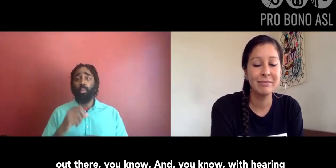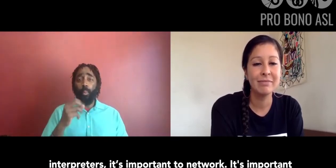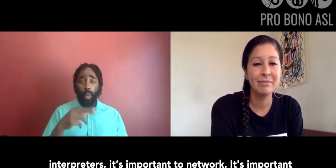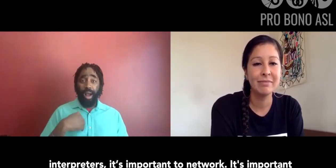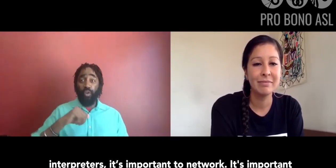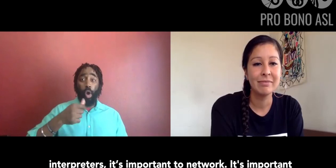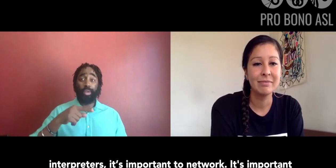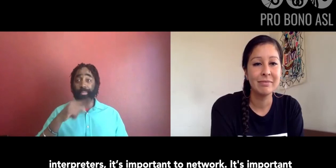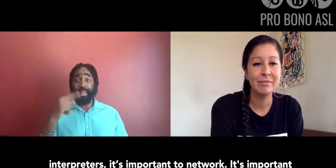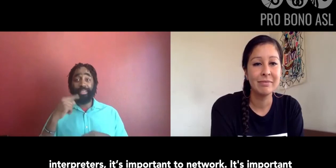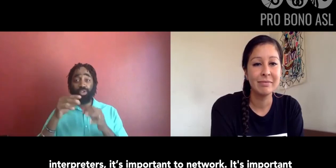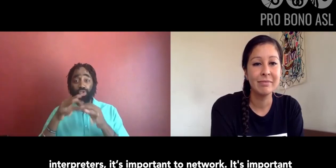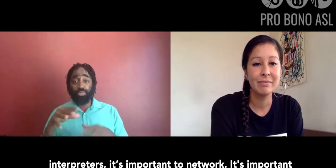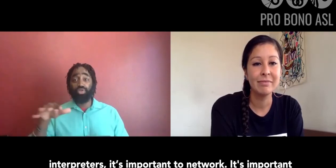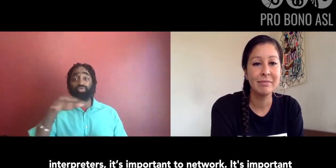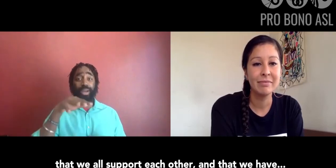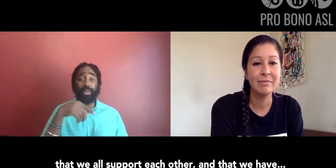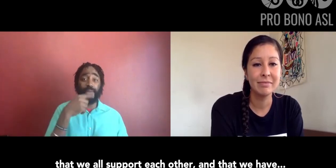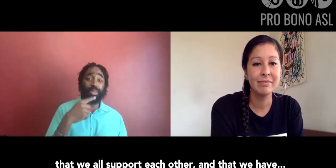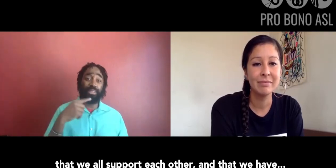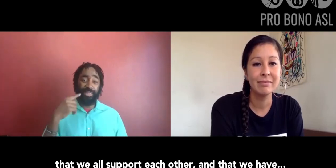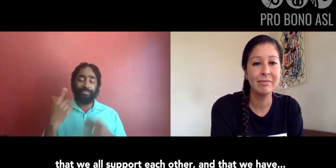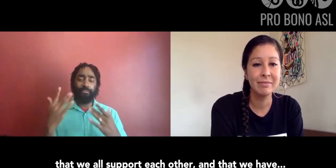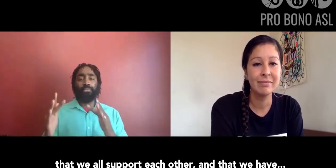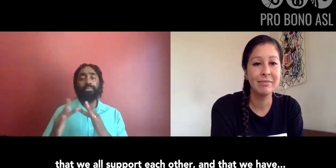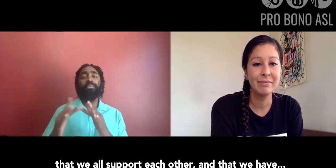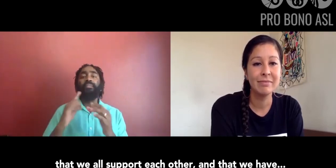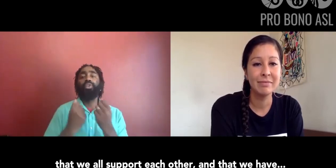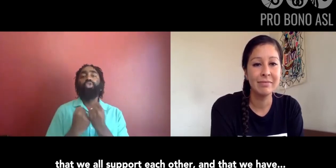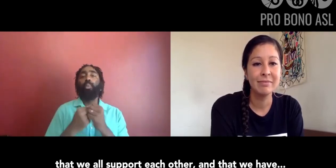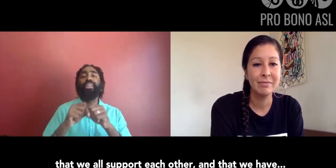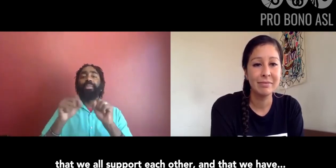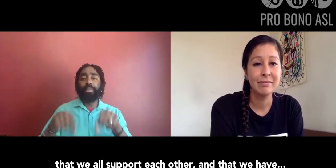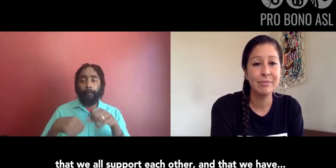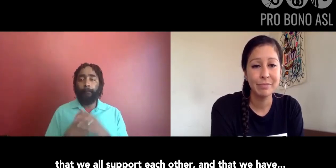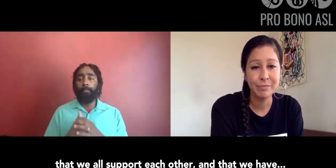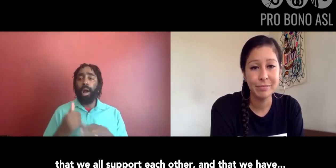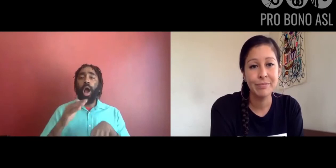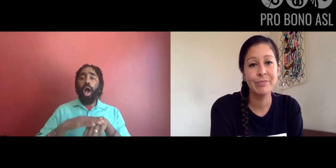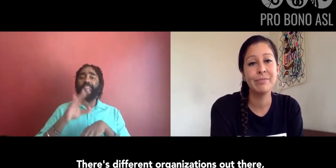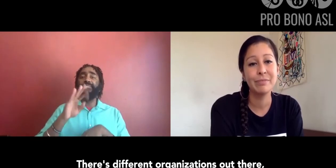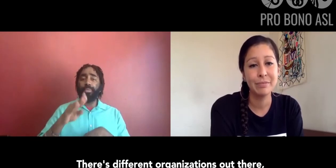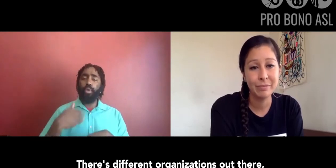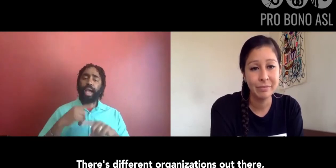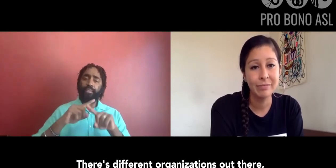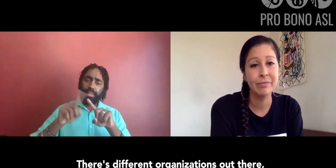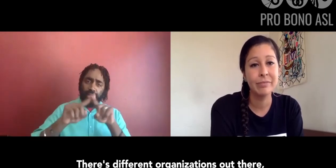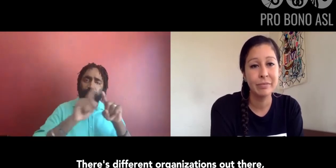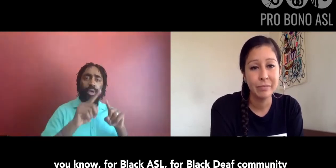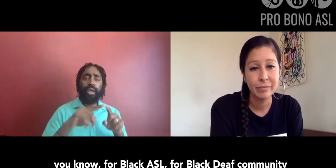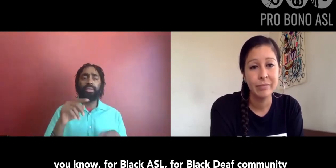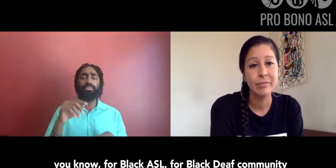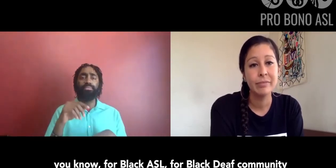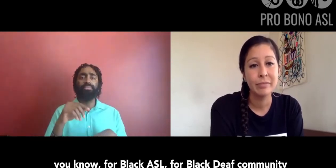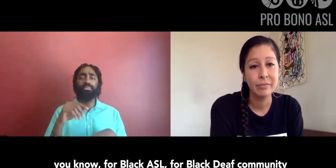With hearing interpreters, it's important to network. It's important that we all support each other, and that we have, there's different organizations out